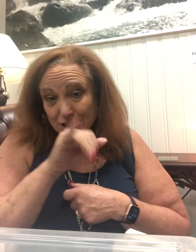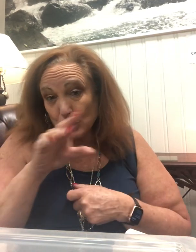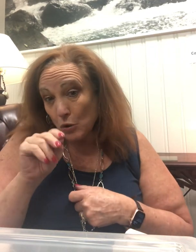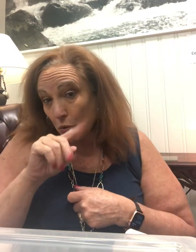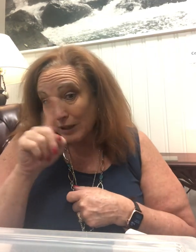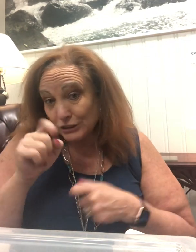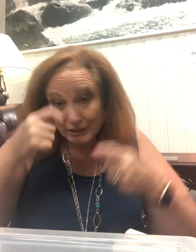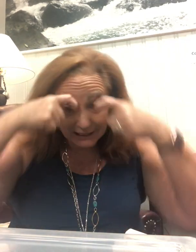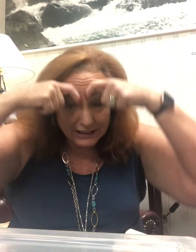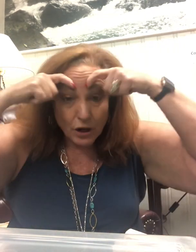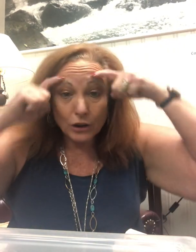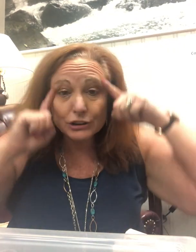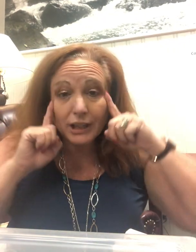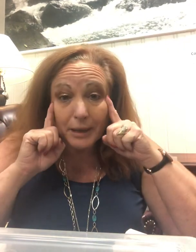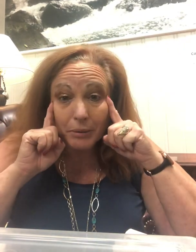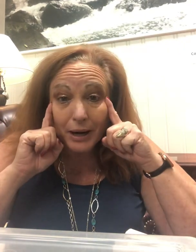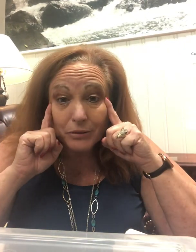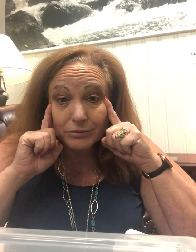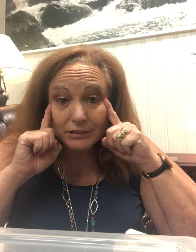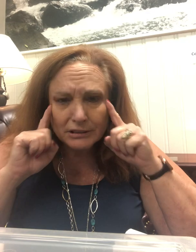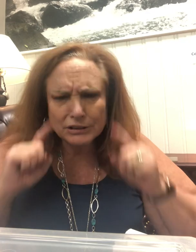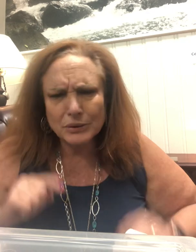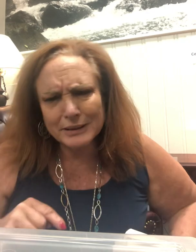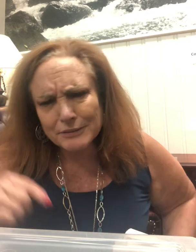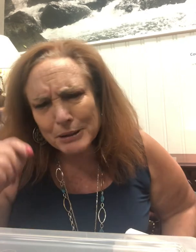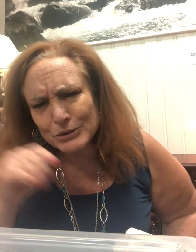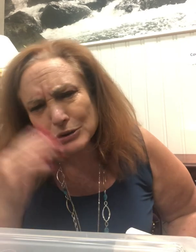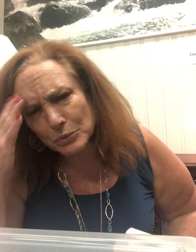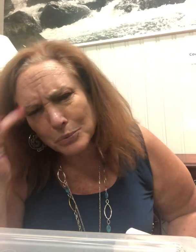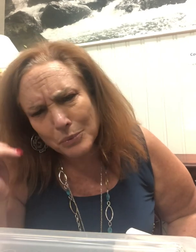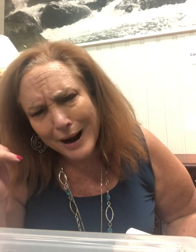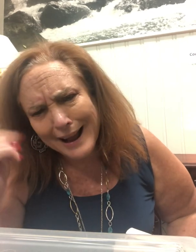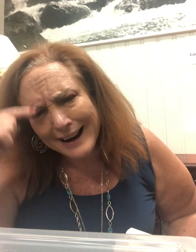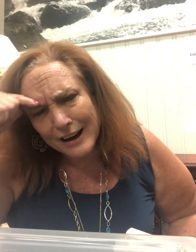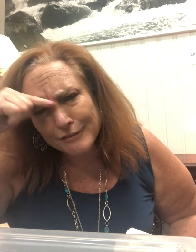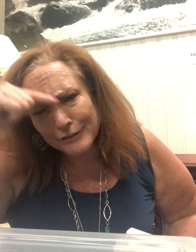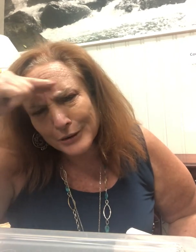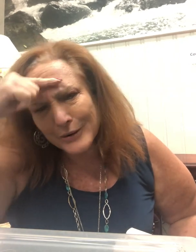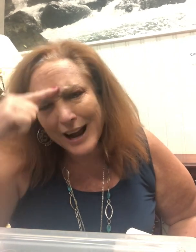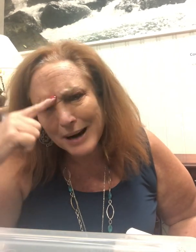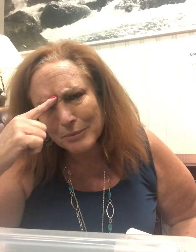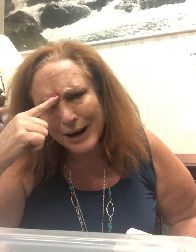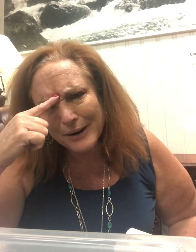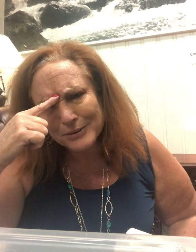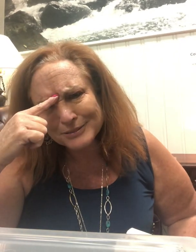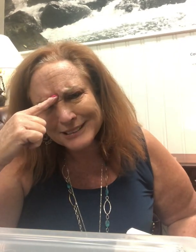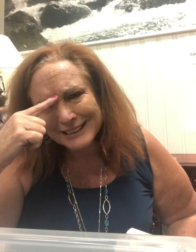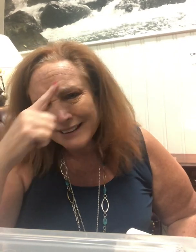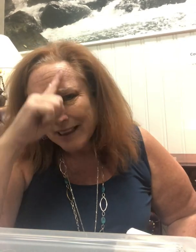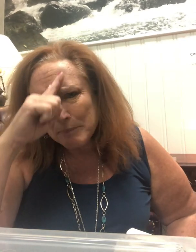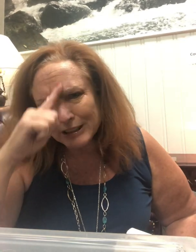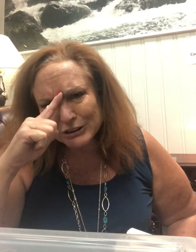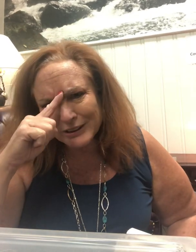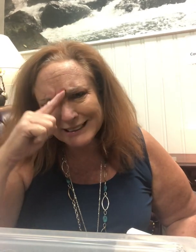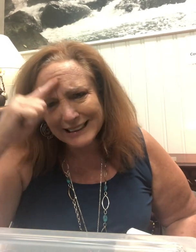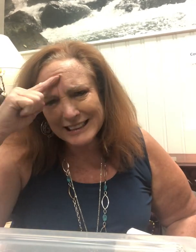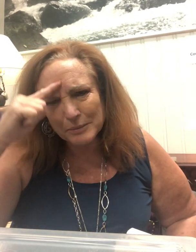yes-no question is an arched eyebrow. So as opposed to why, a furrowed eyebrow, picture it as a W